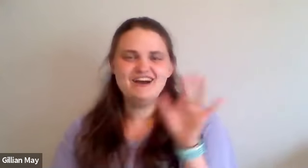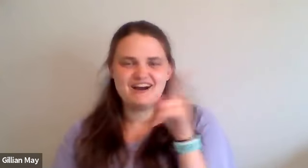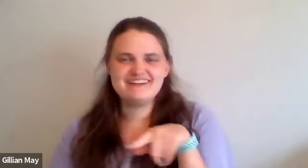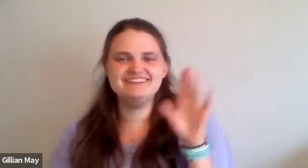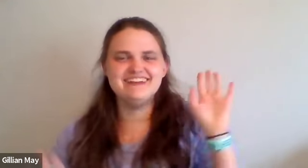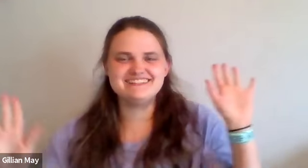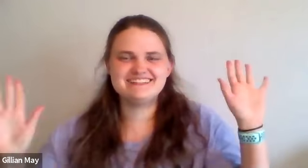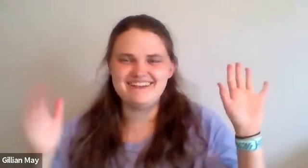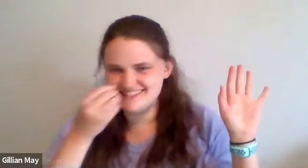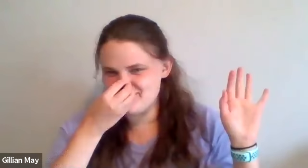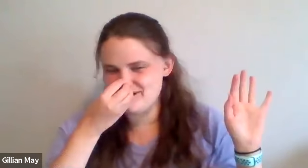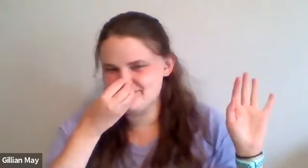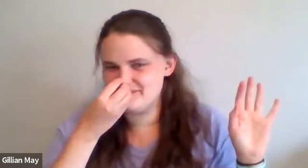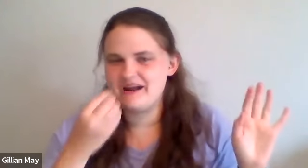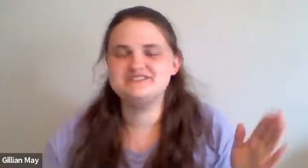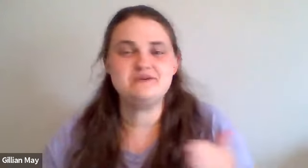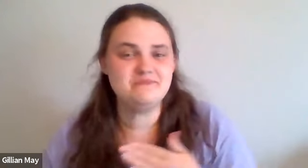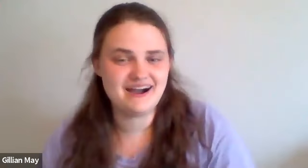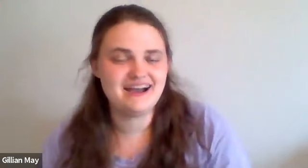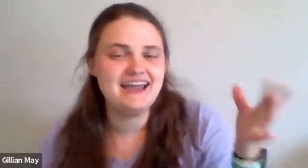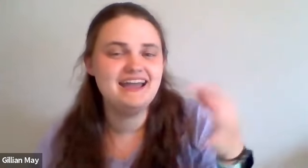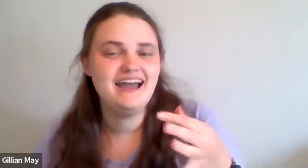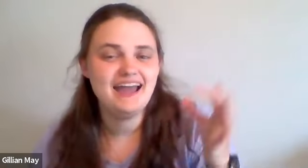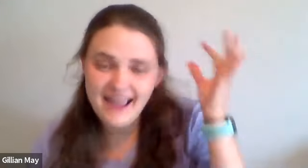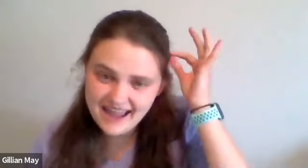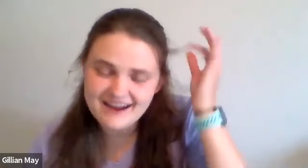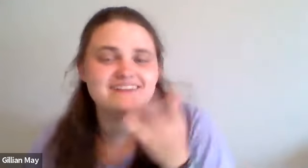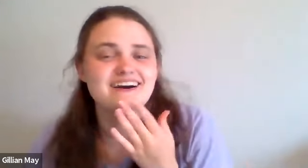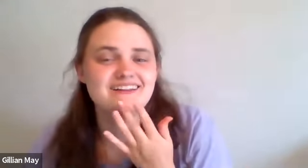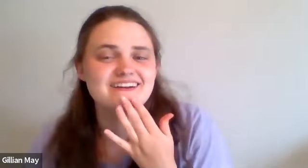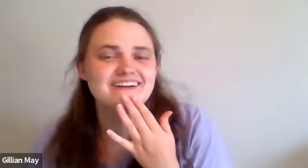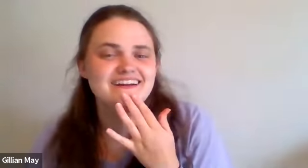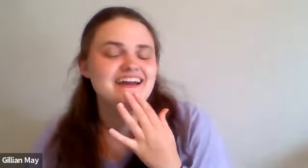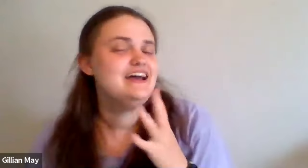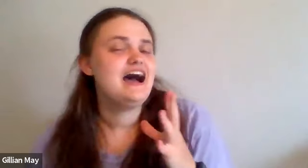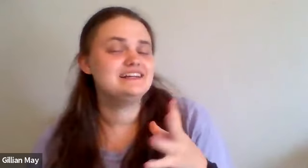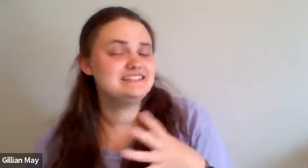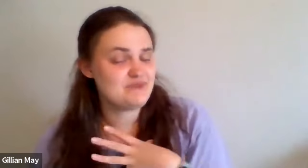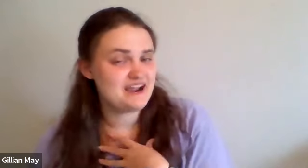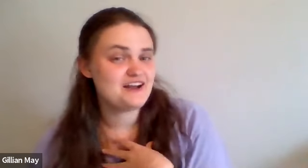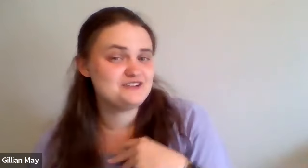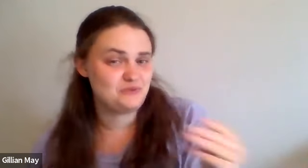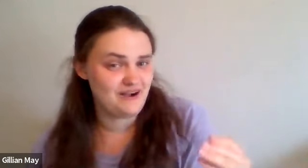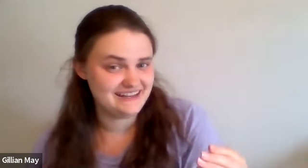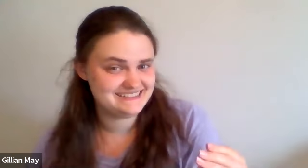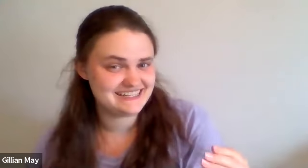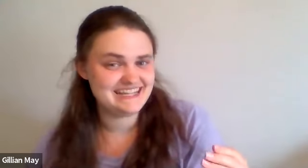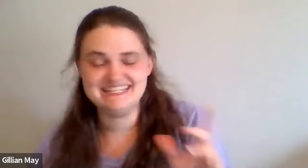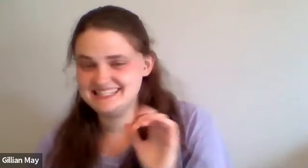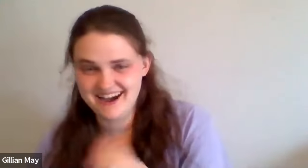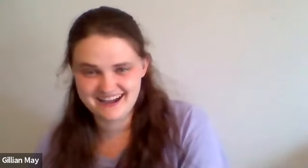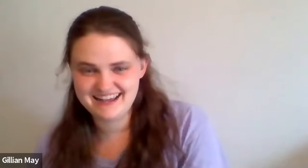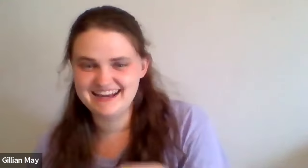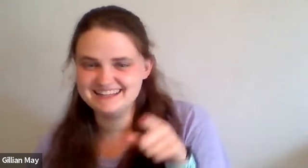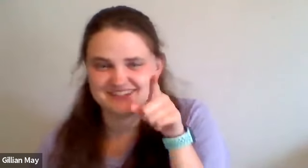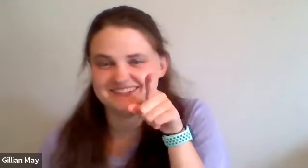All right, you guys did awesome. Oh, I'm so proud. So my hair color, I said my hair color is white, and it's not. And I saw